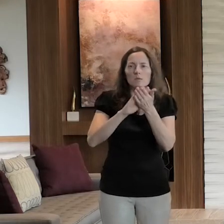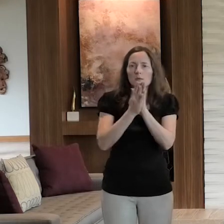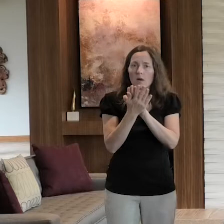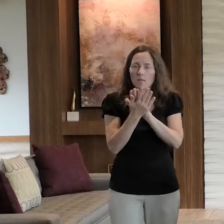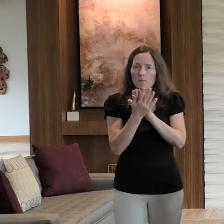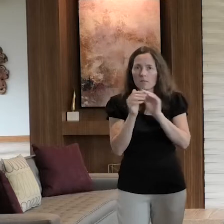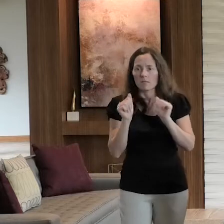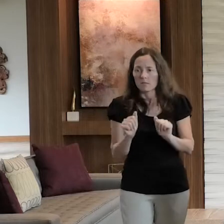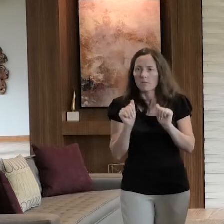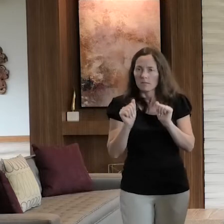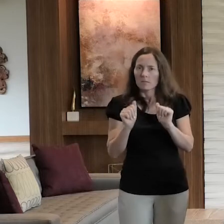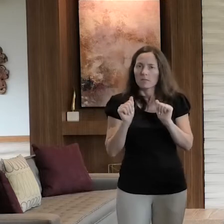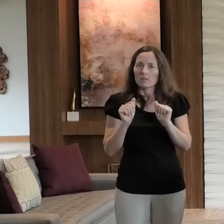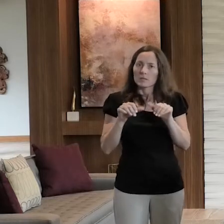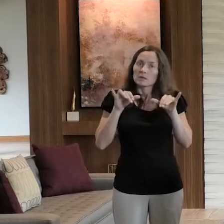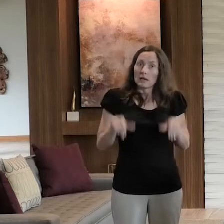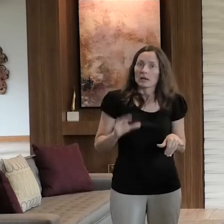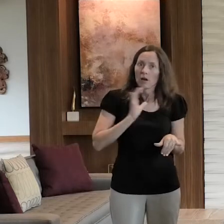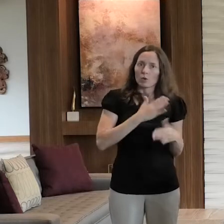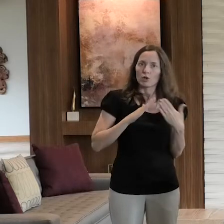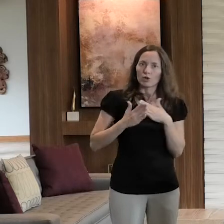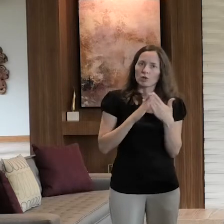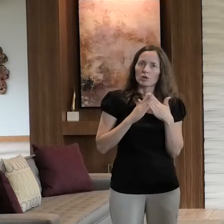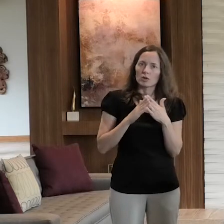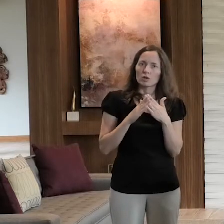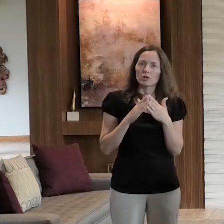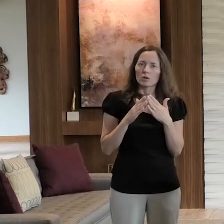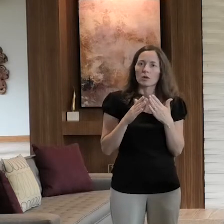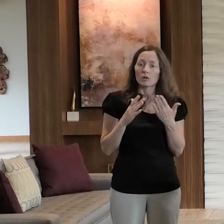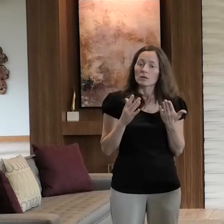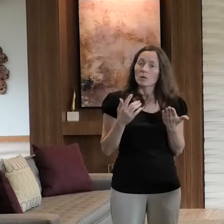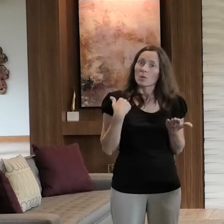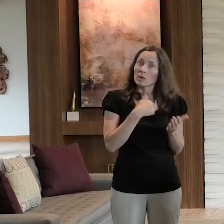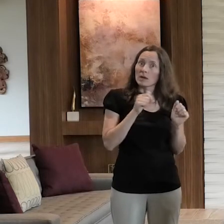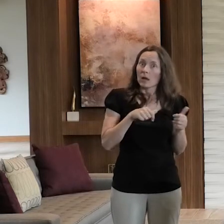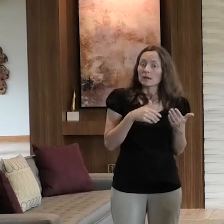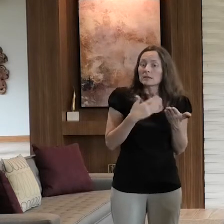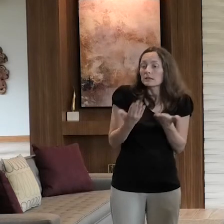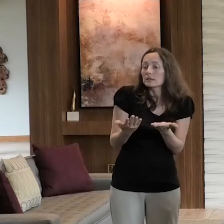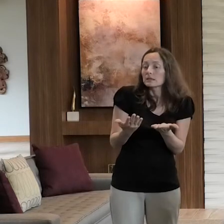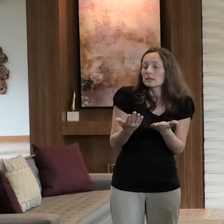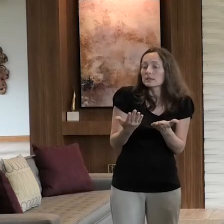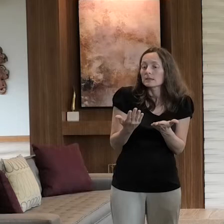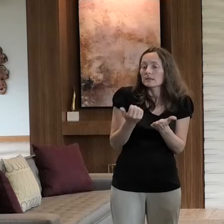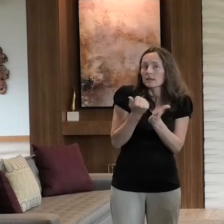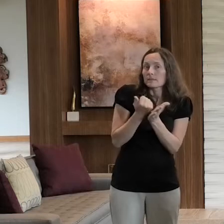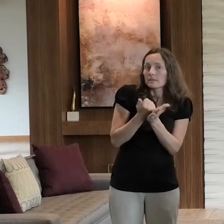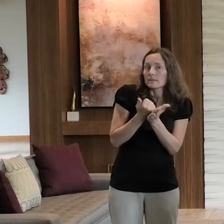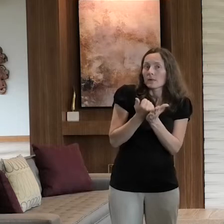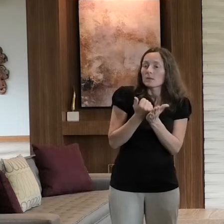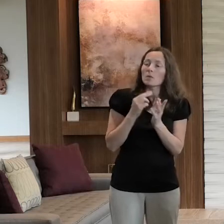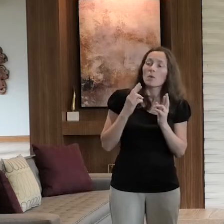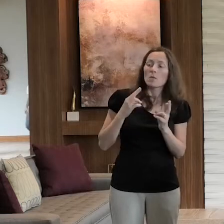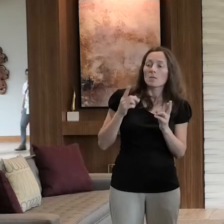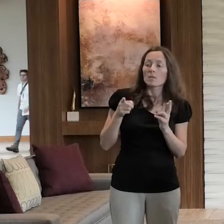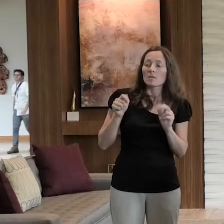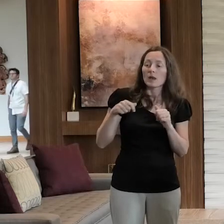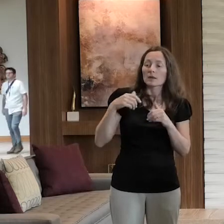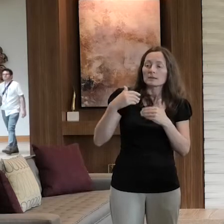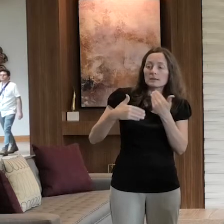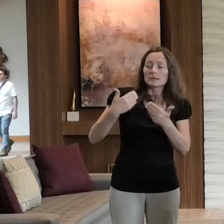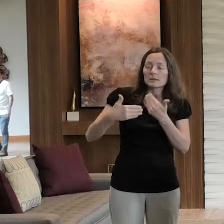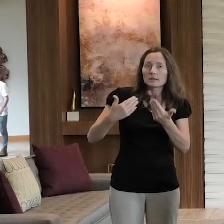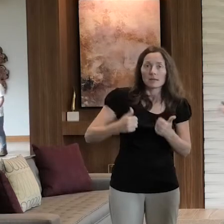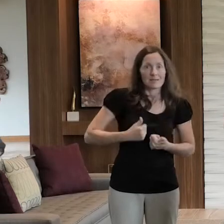able within our community without assistance, right? We give them the assistance starting, and we hope that they're going to be able to live within the